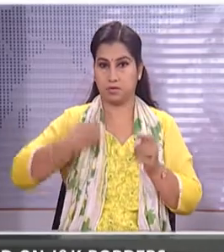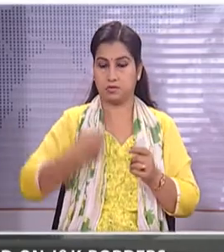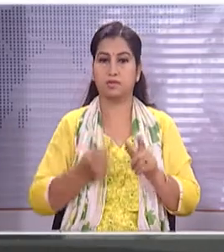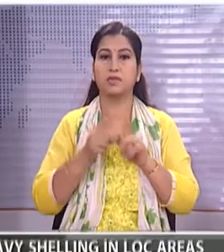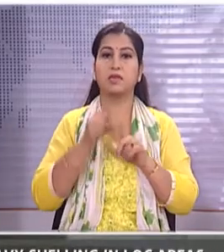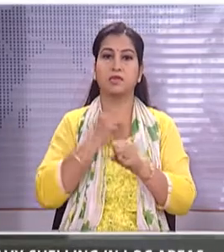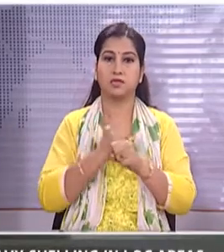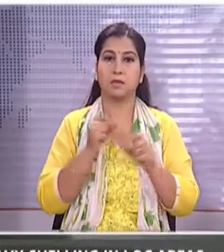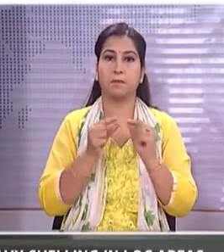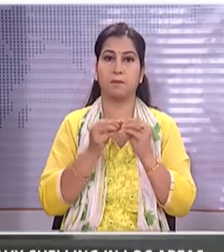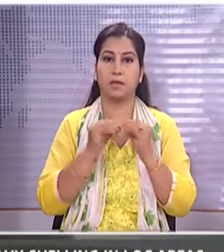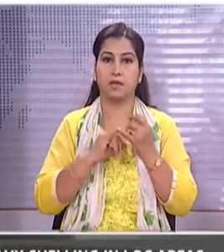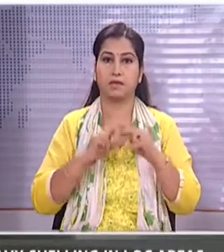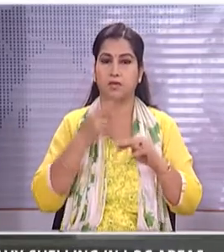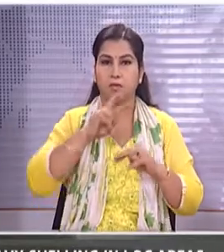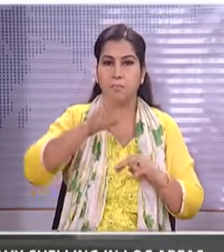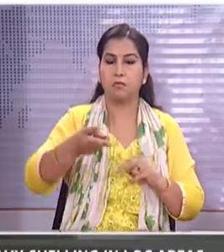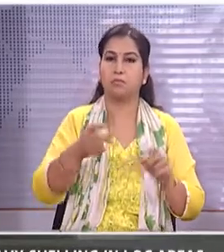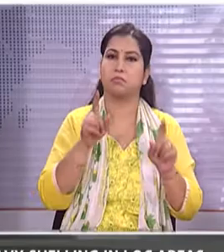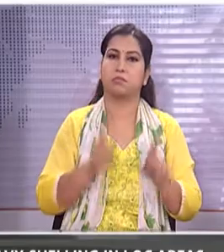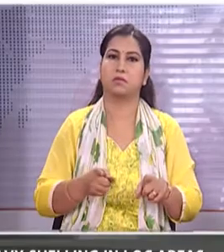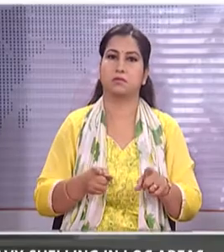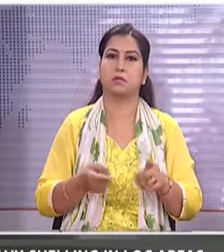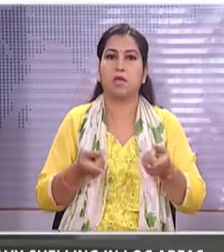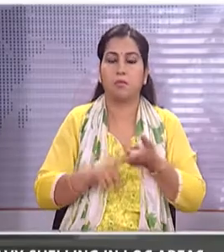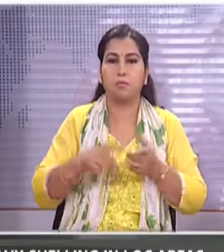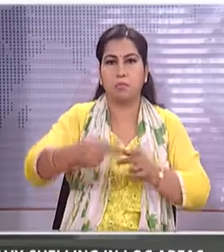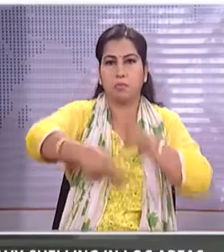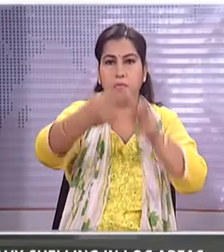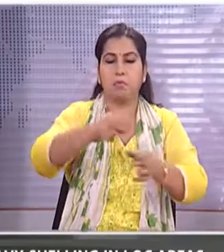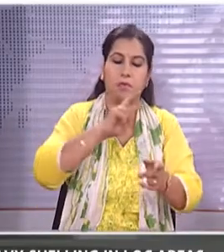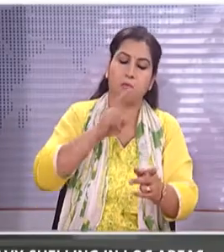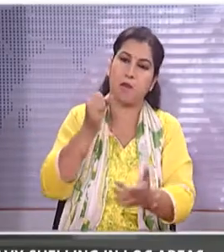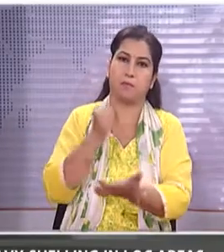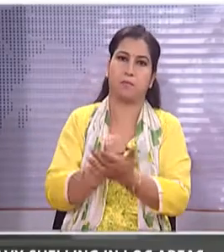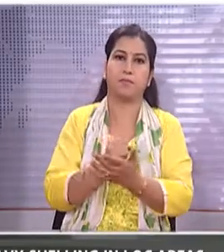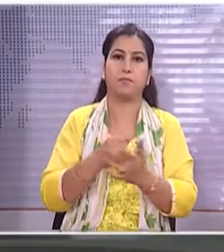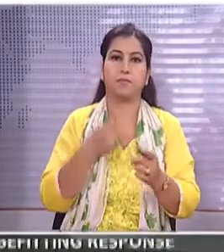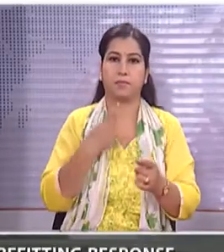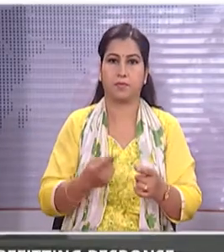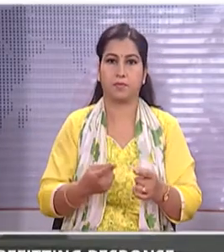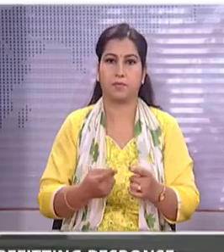DG BSF to respond appropriately in case of any unprovoked firing from Pakistan,